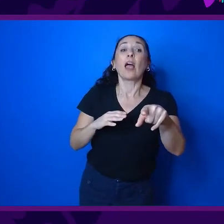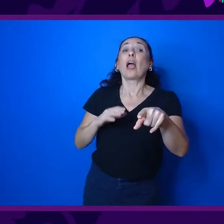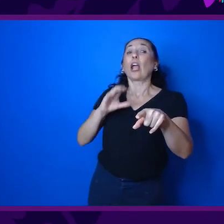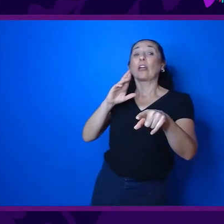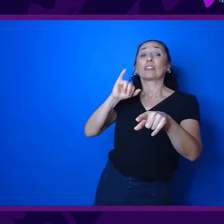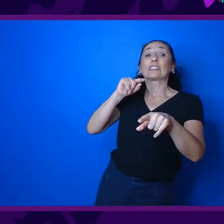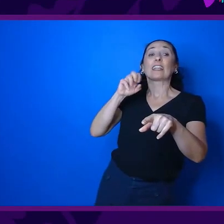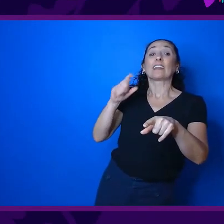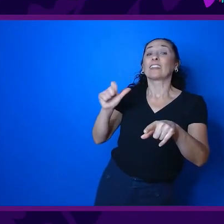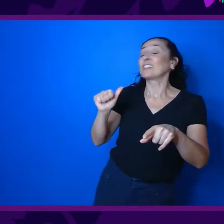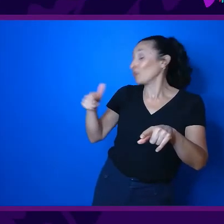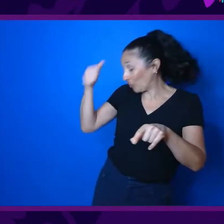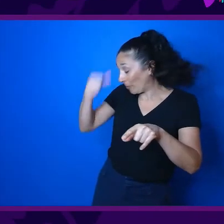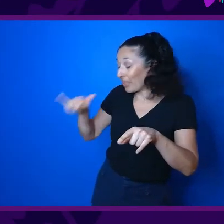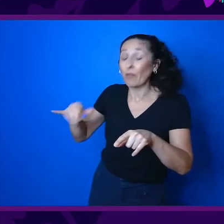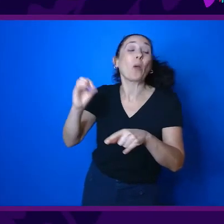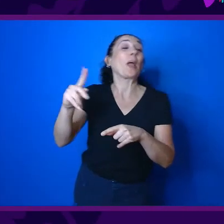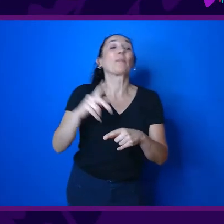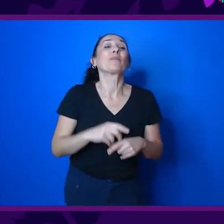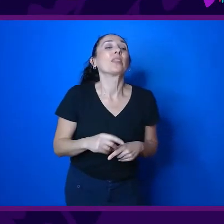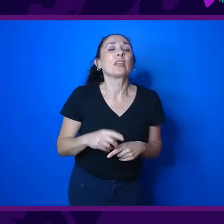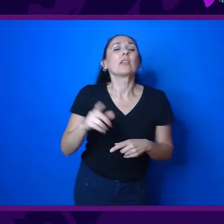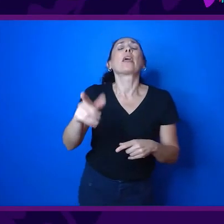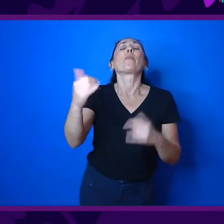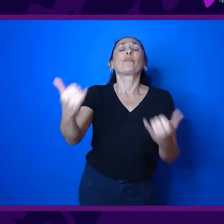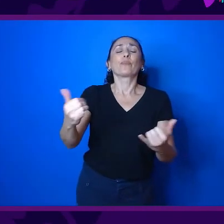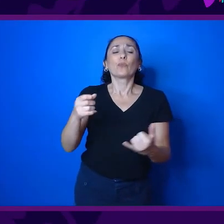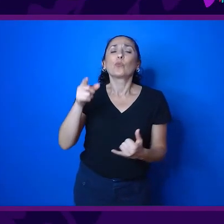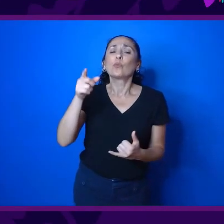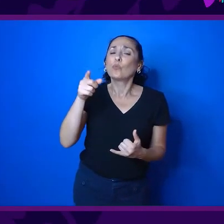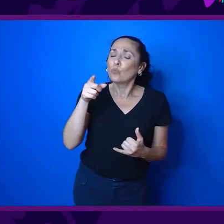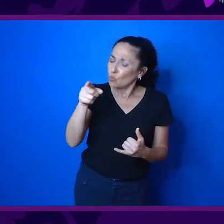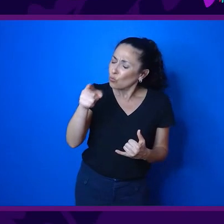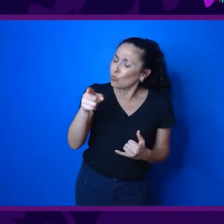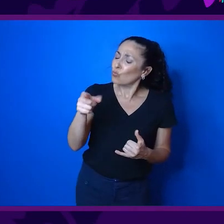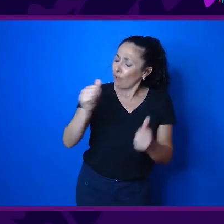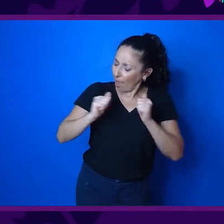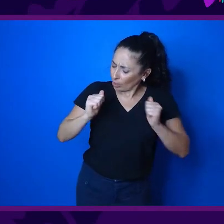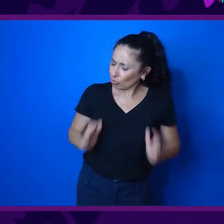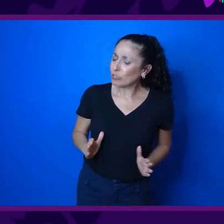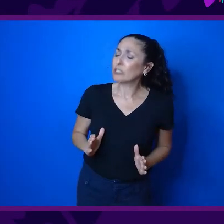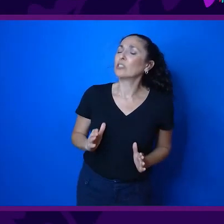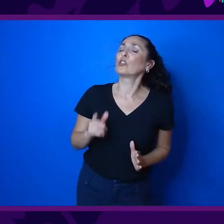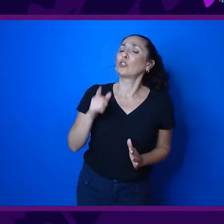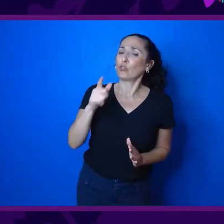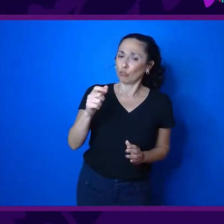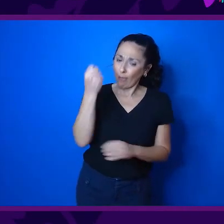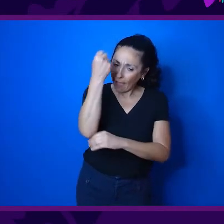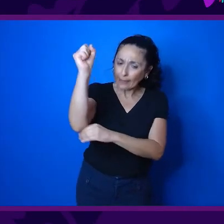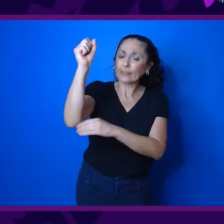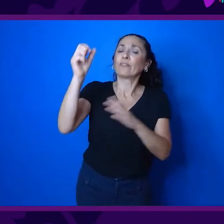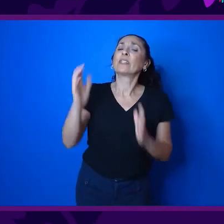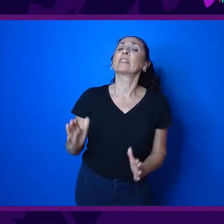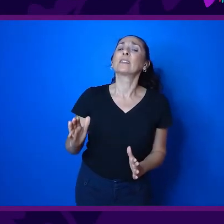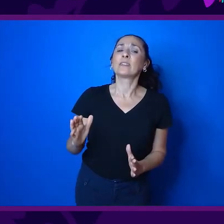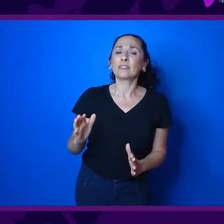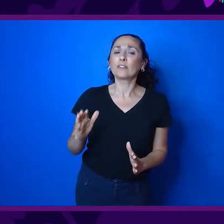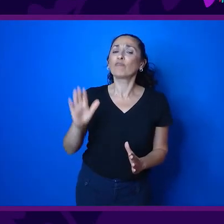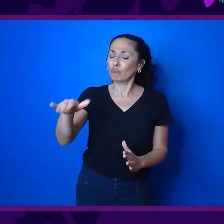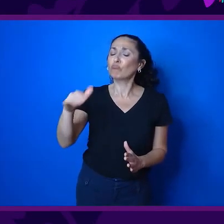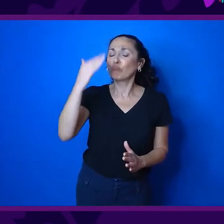Rosario, here's the thing though, is that I want to tell you, look, you're an actress, you're an activist, and I want to tell you